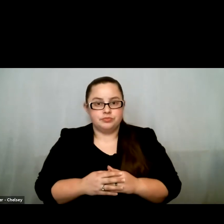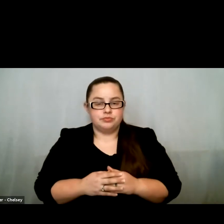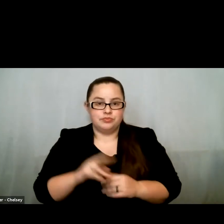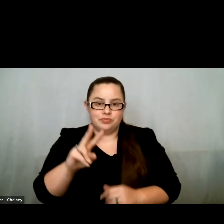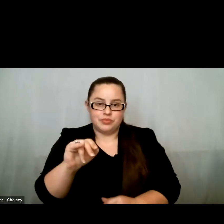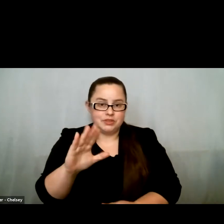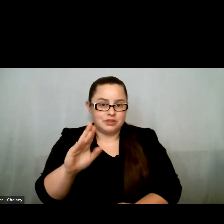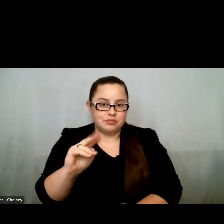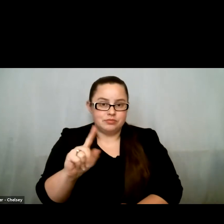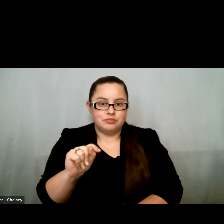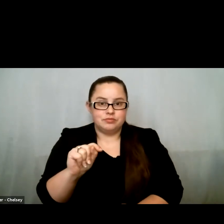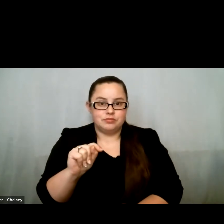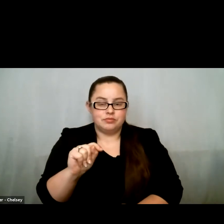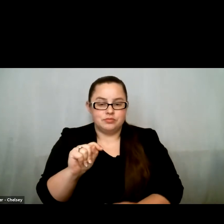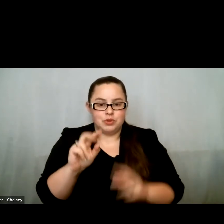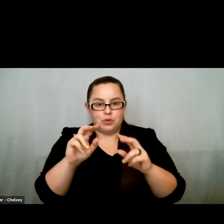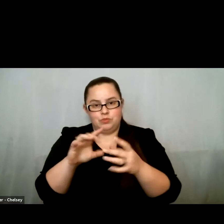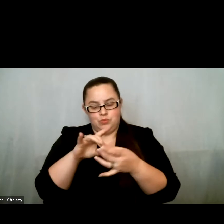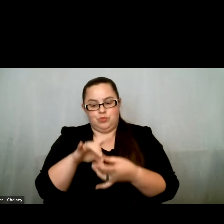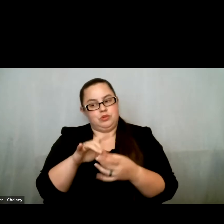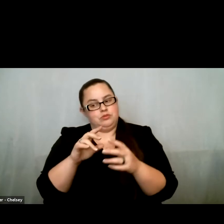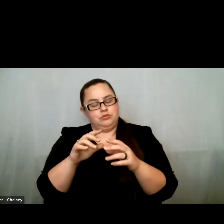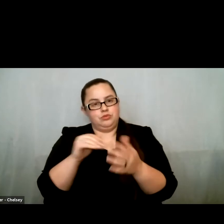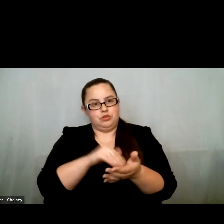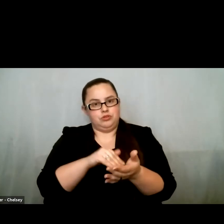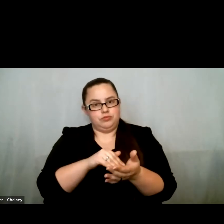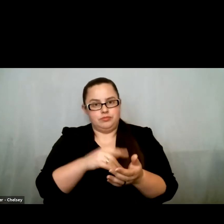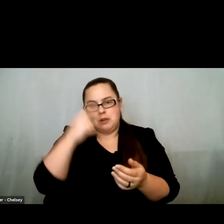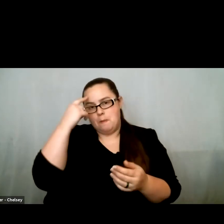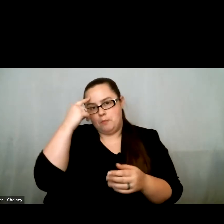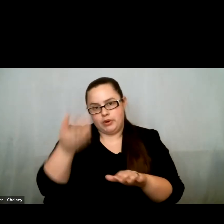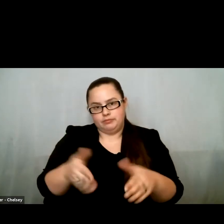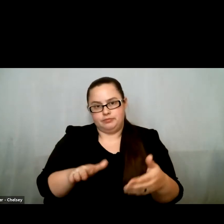Vincent, according to doctors, was brain dead.